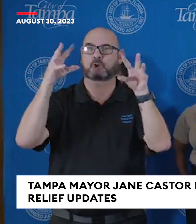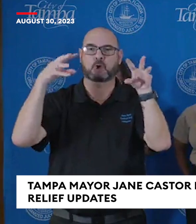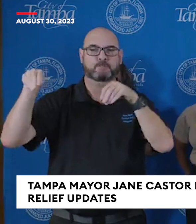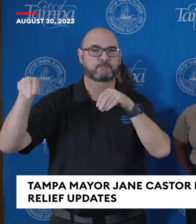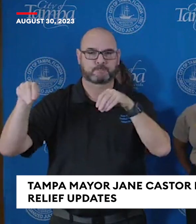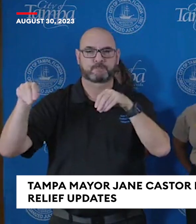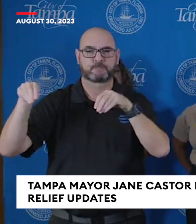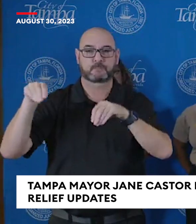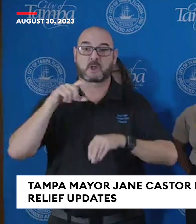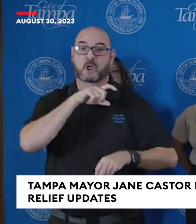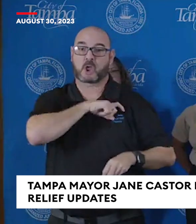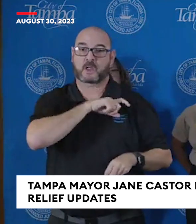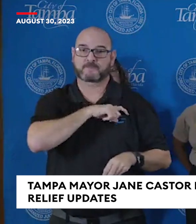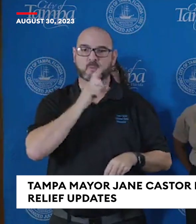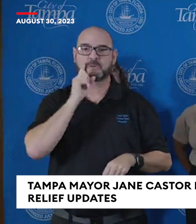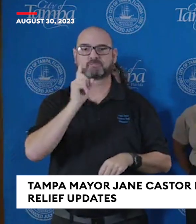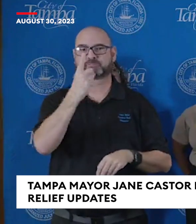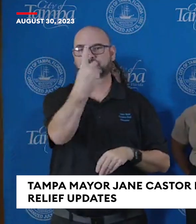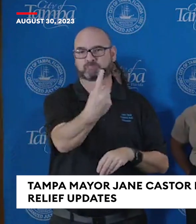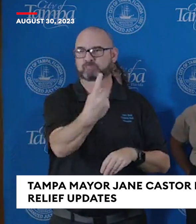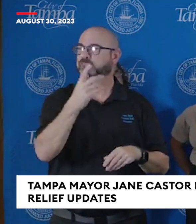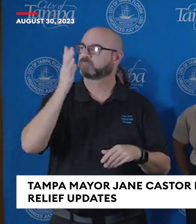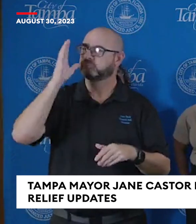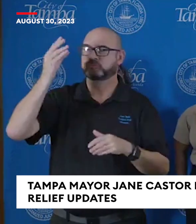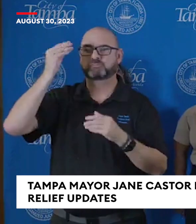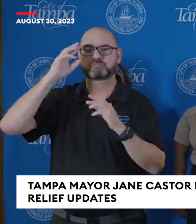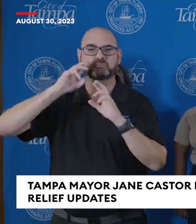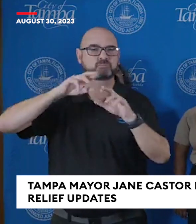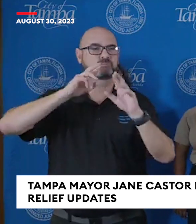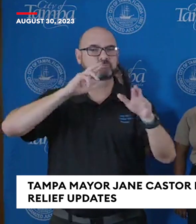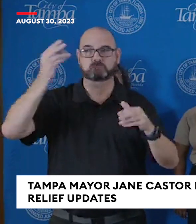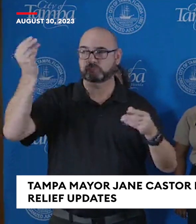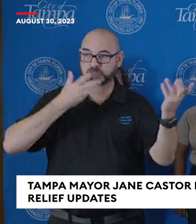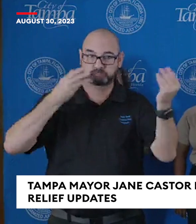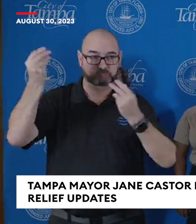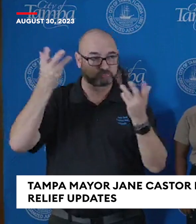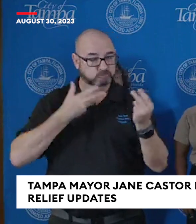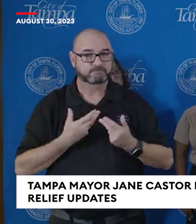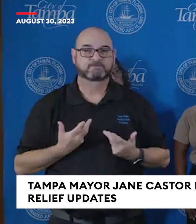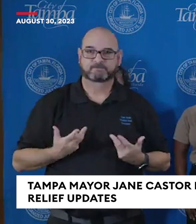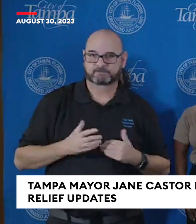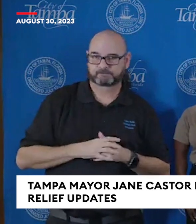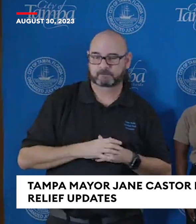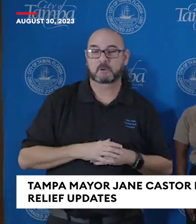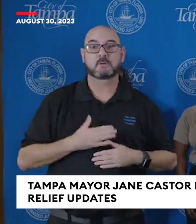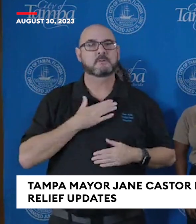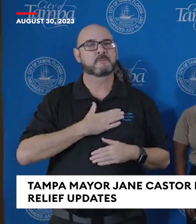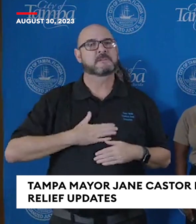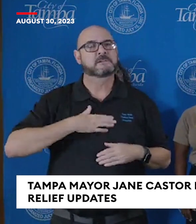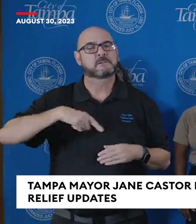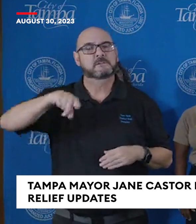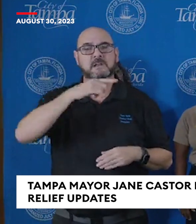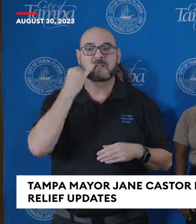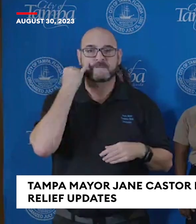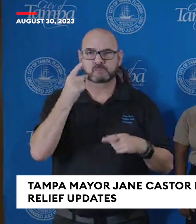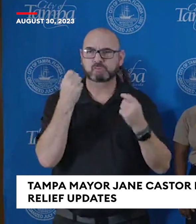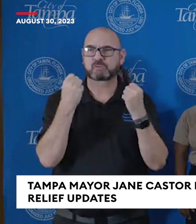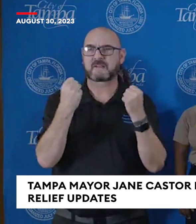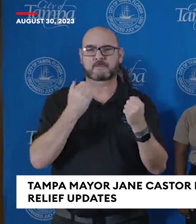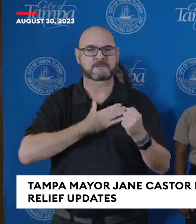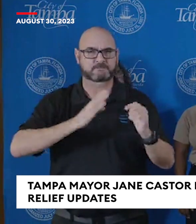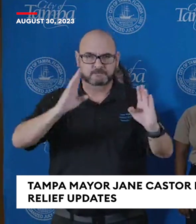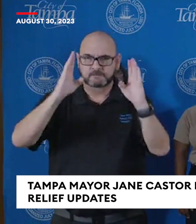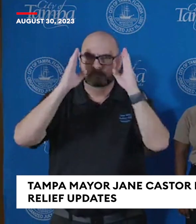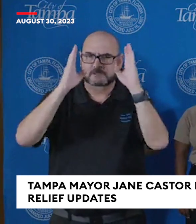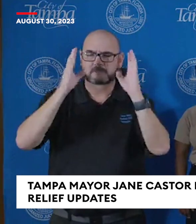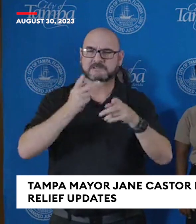to direct traffic. But also, if you are out on the roads, please pay attention. Assume that traffic lights are going